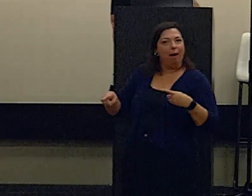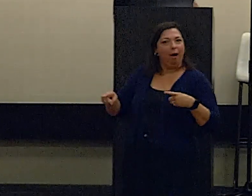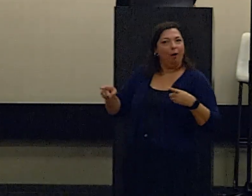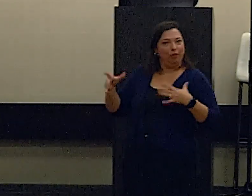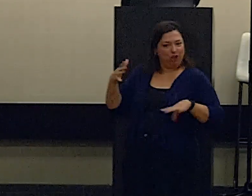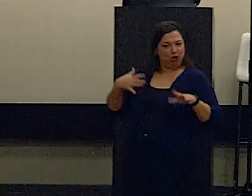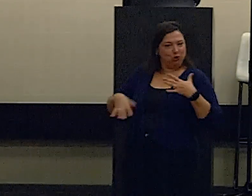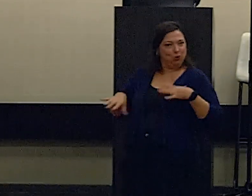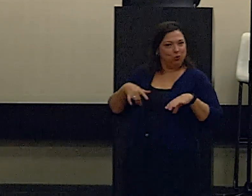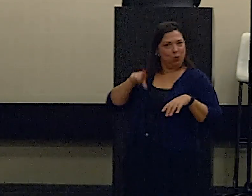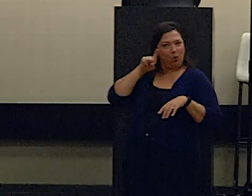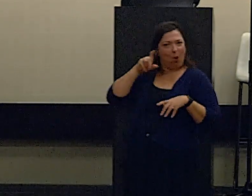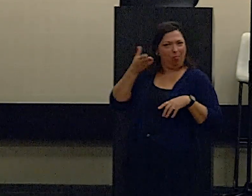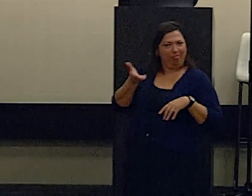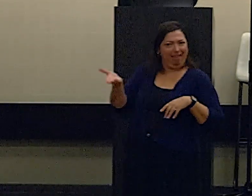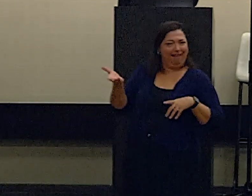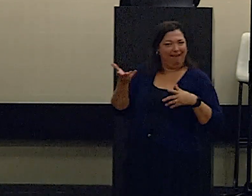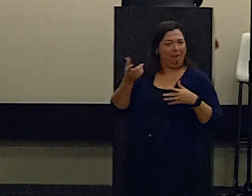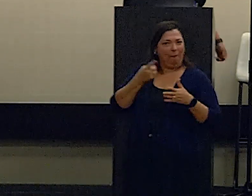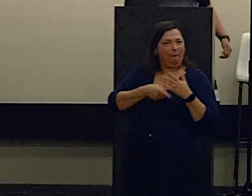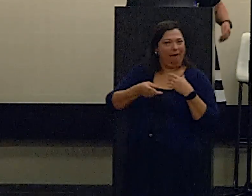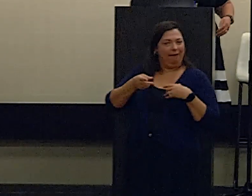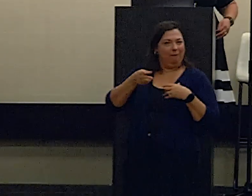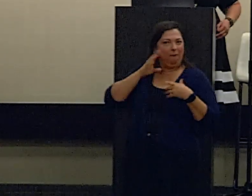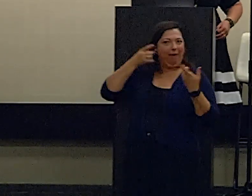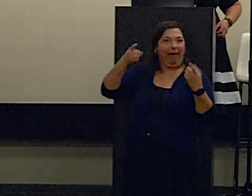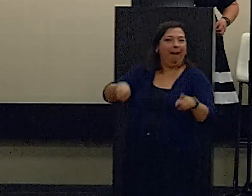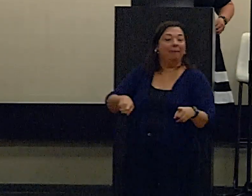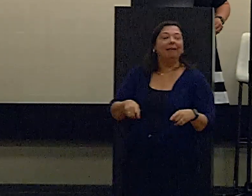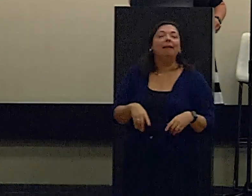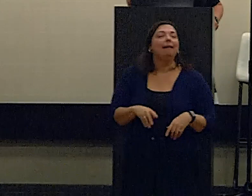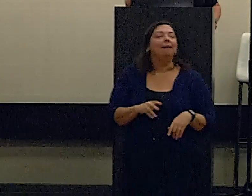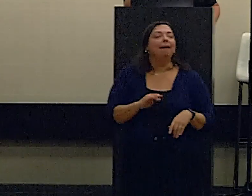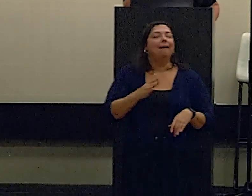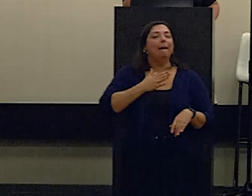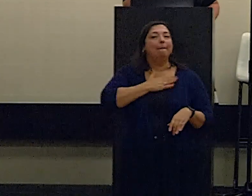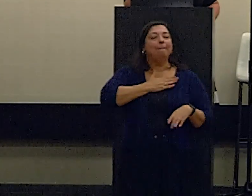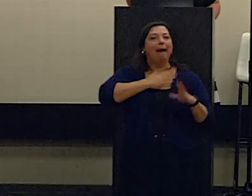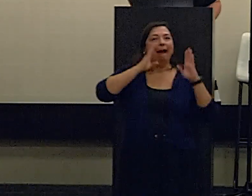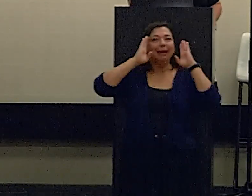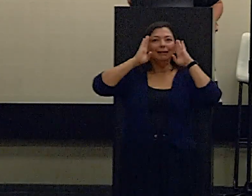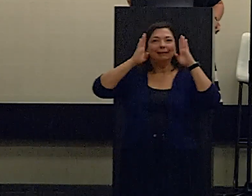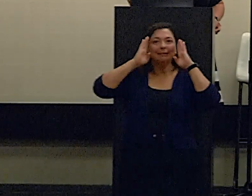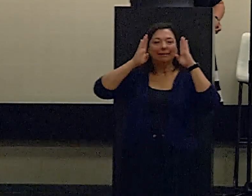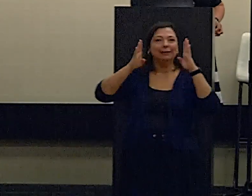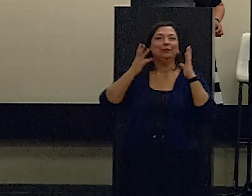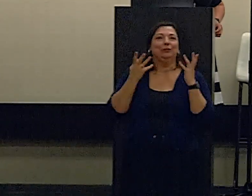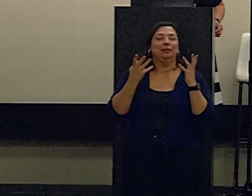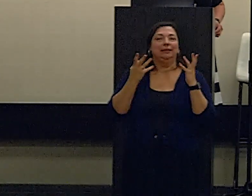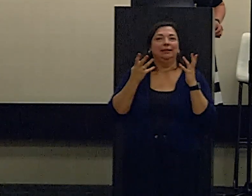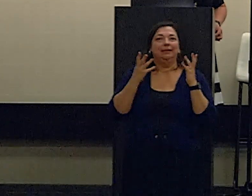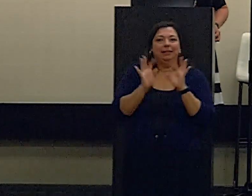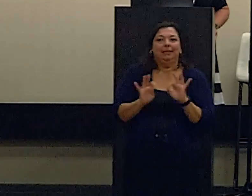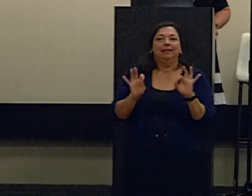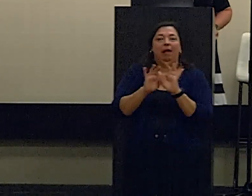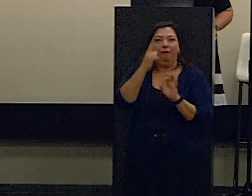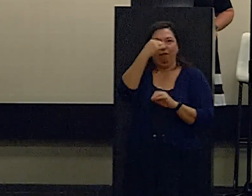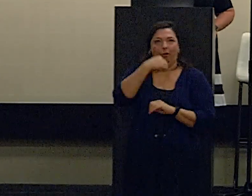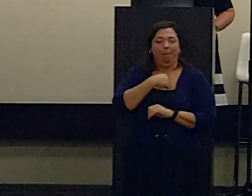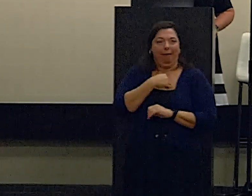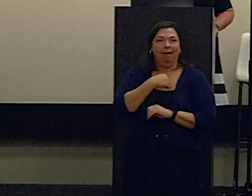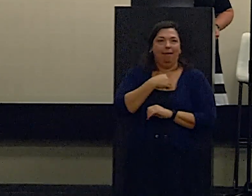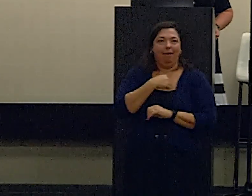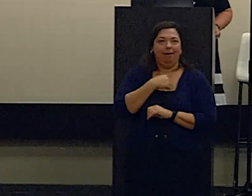a goat thing. What the heck is going to happen? So my attention, what's salient to me, is going to be